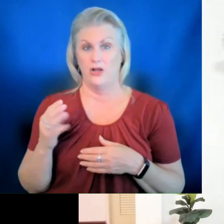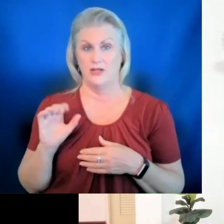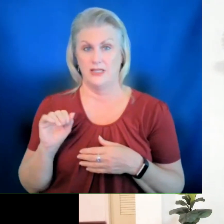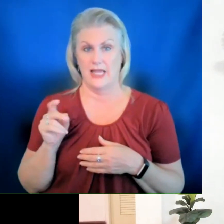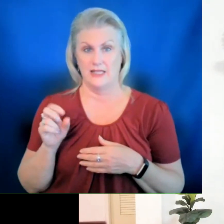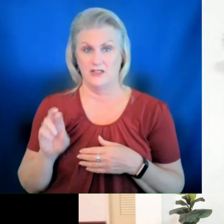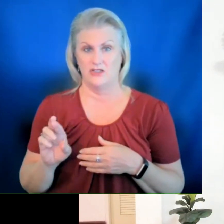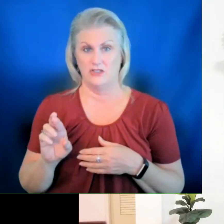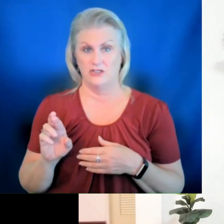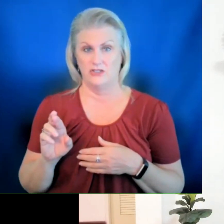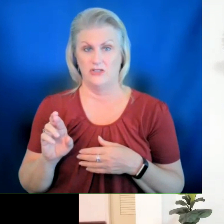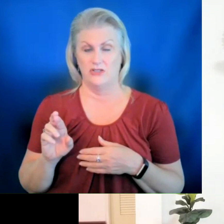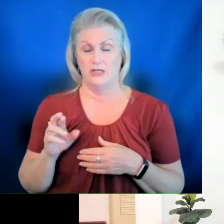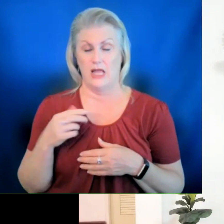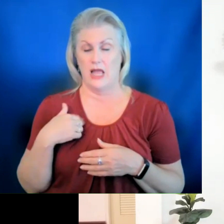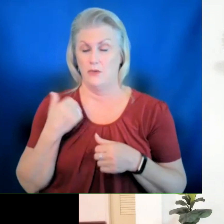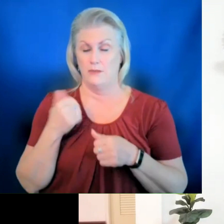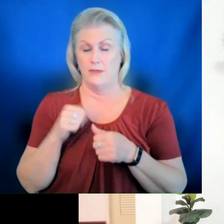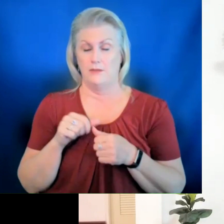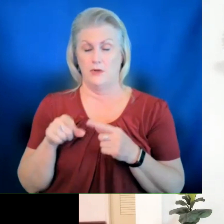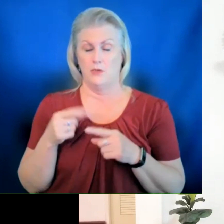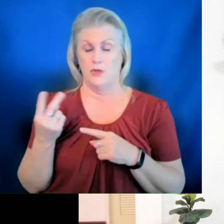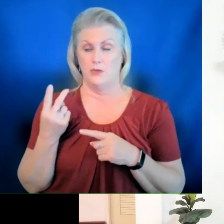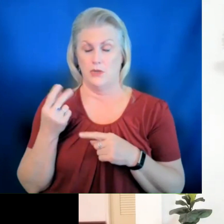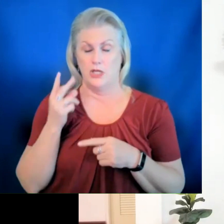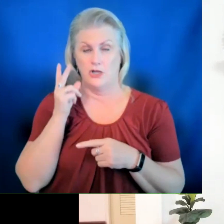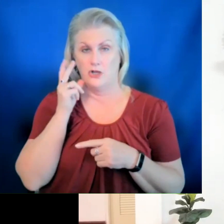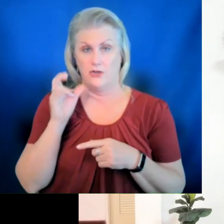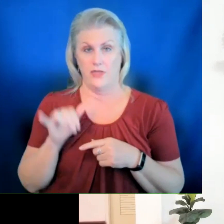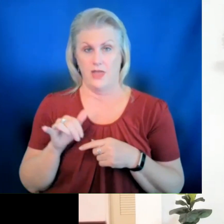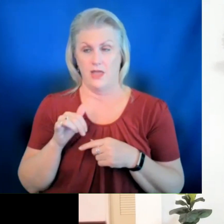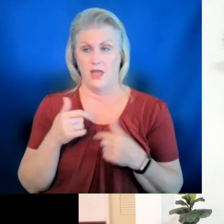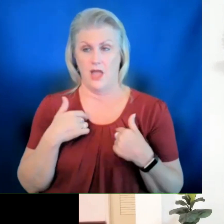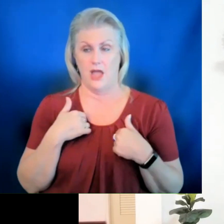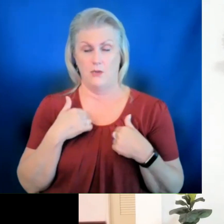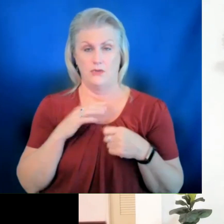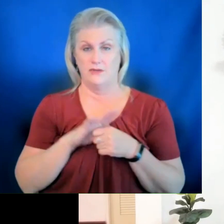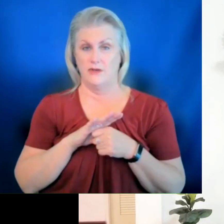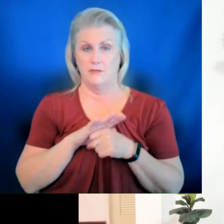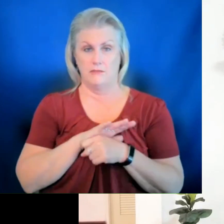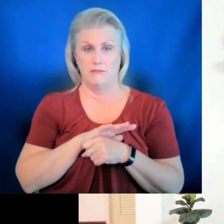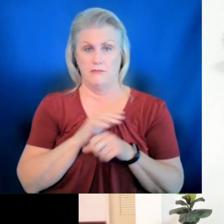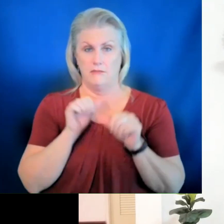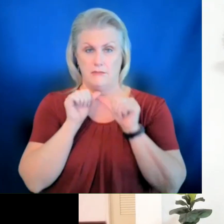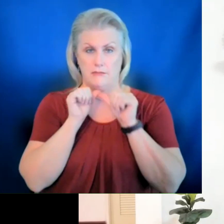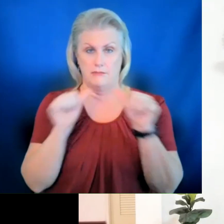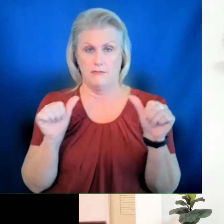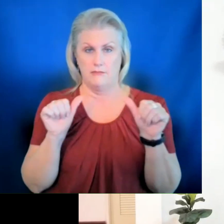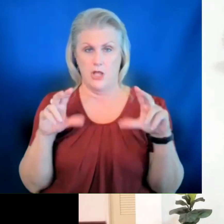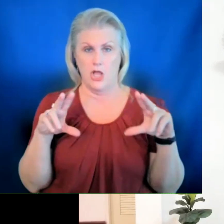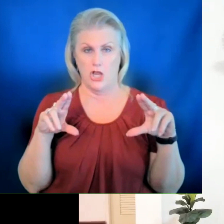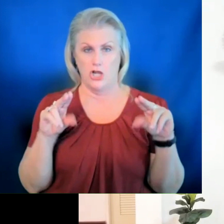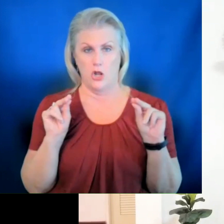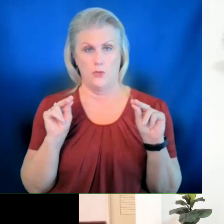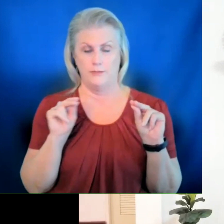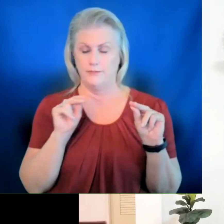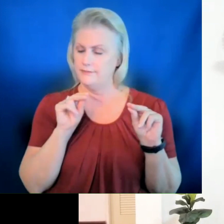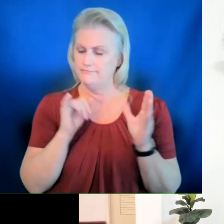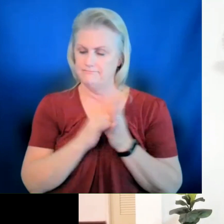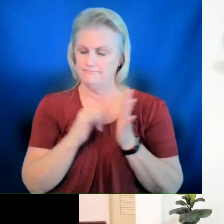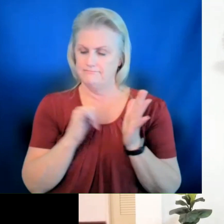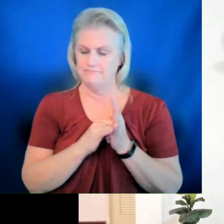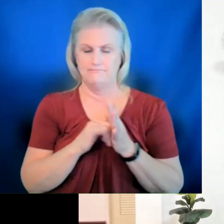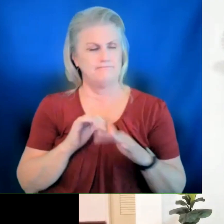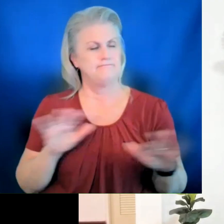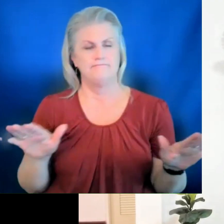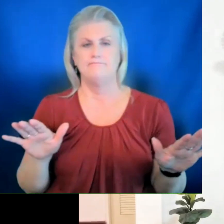cancer. And I remember when we heard that I was in full denial. I'm like,